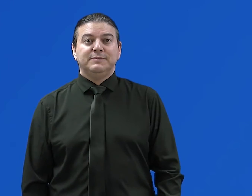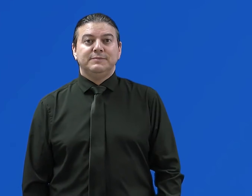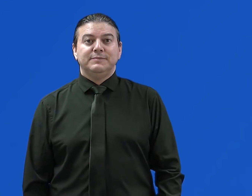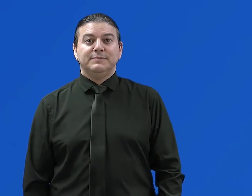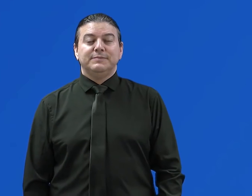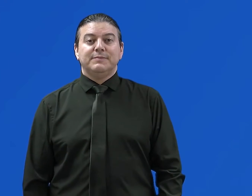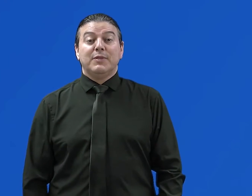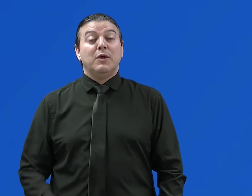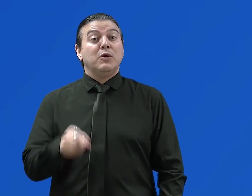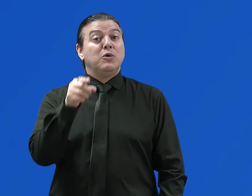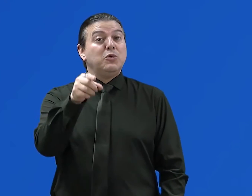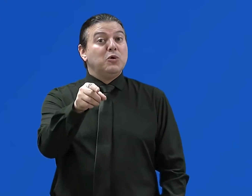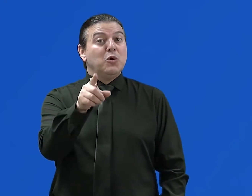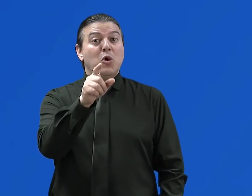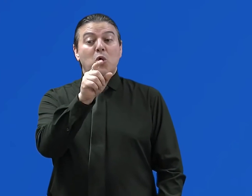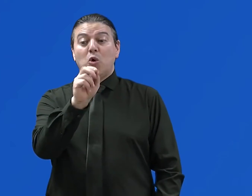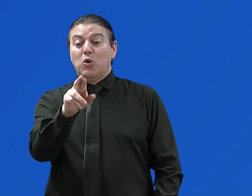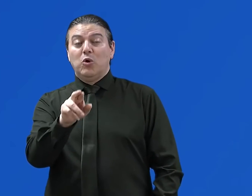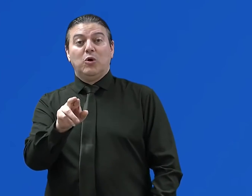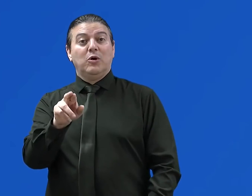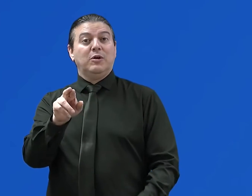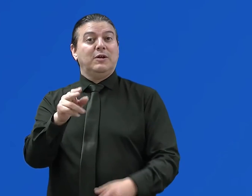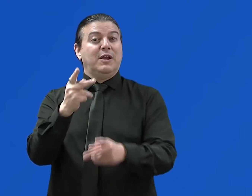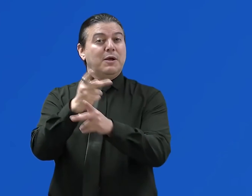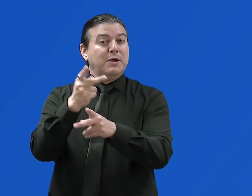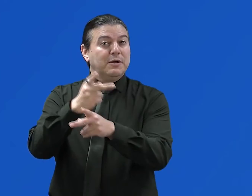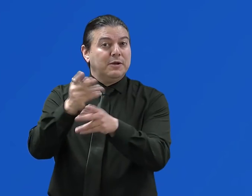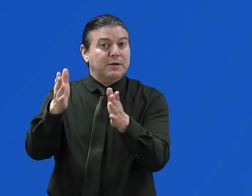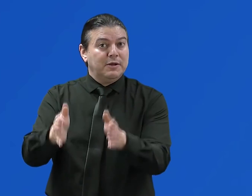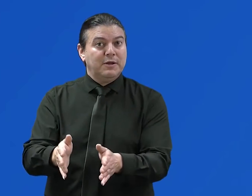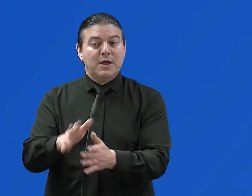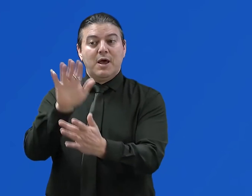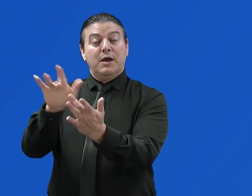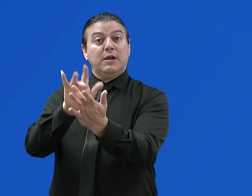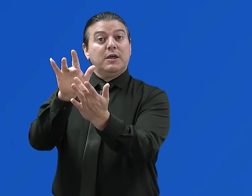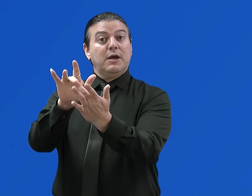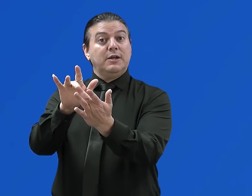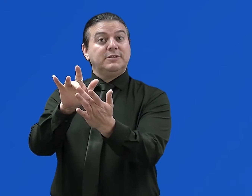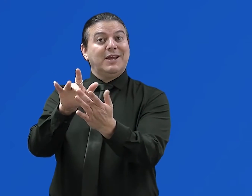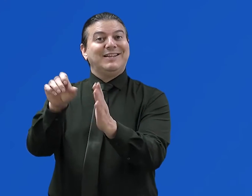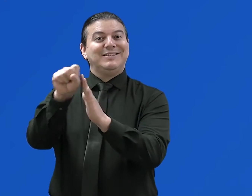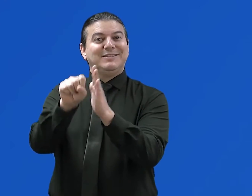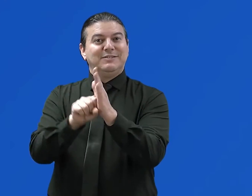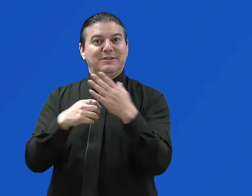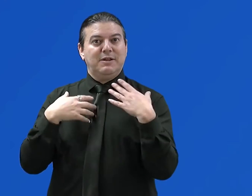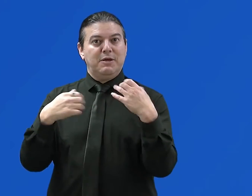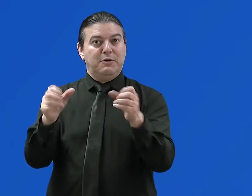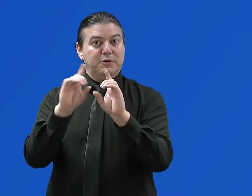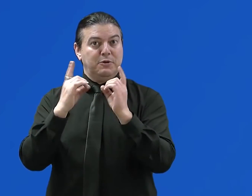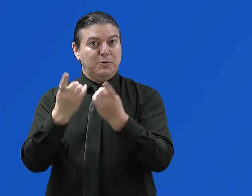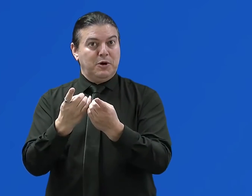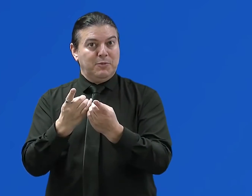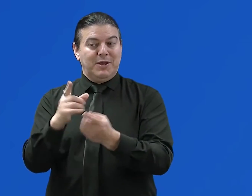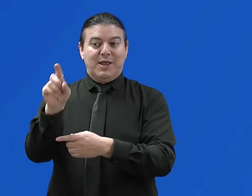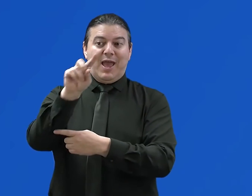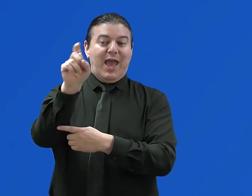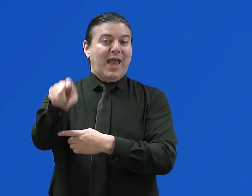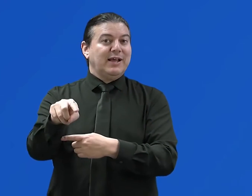You or your care provider can contact your state health department to ask about when the vaccine